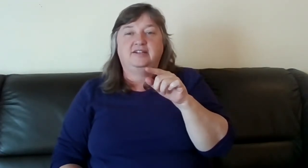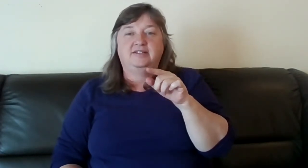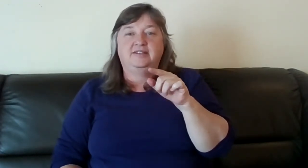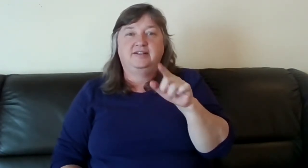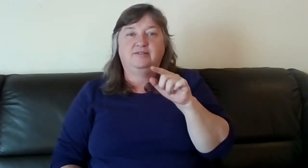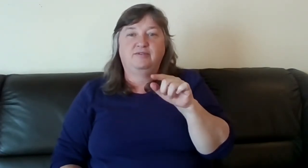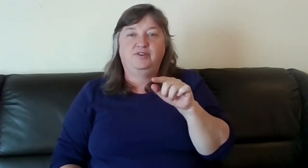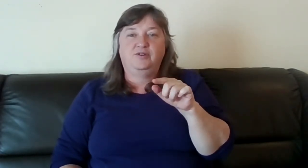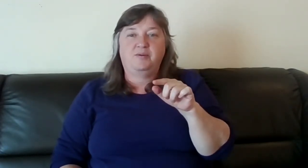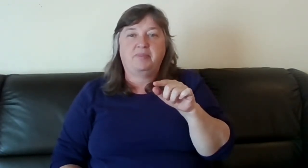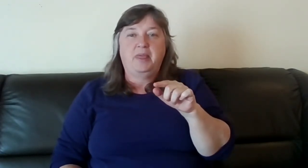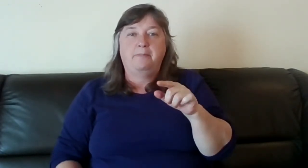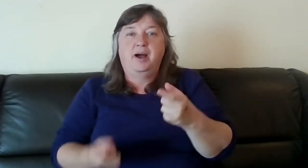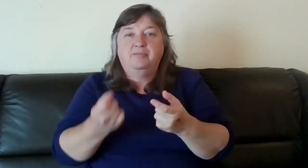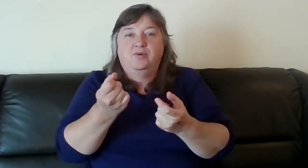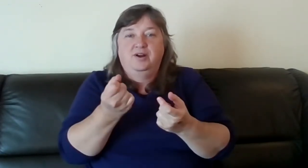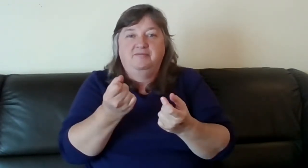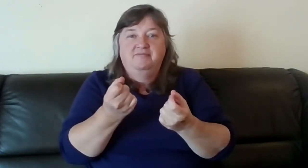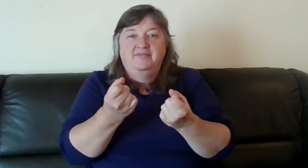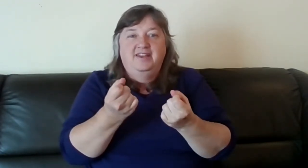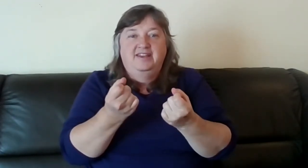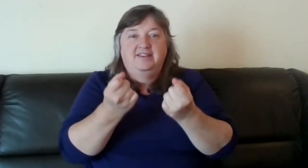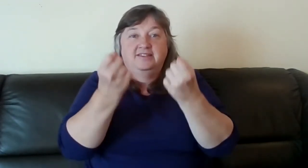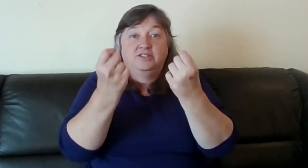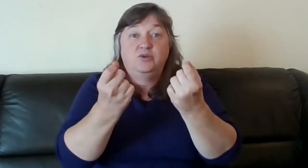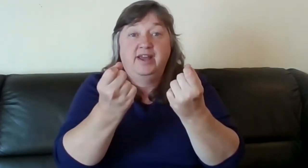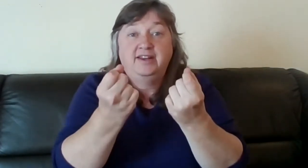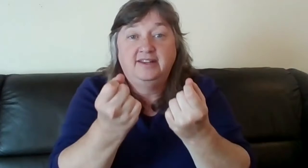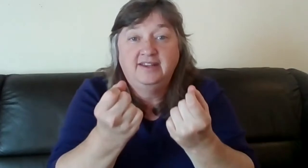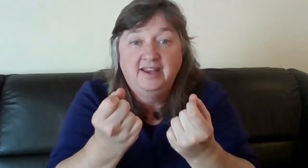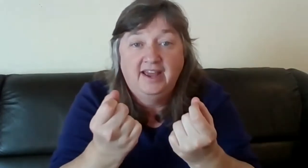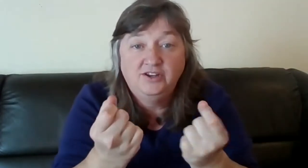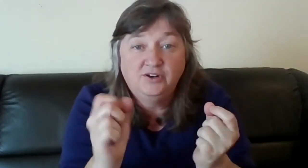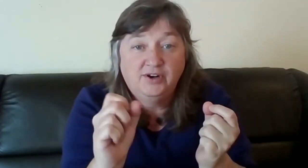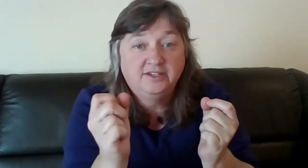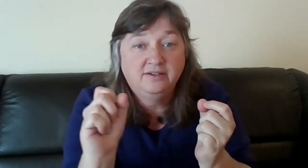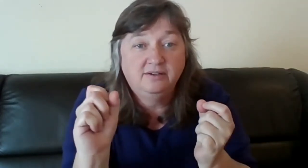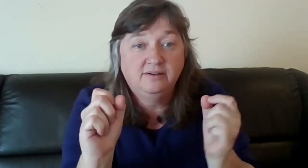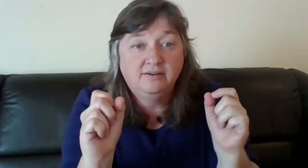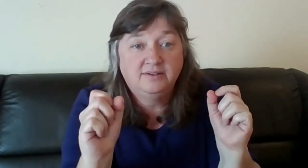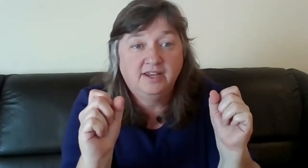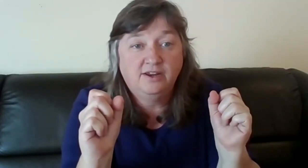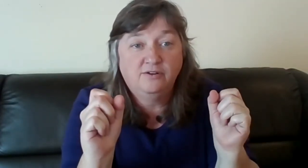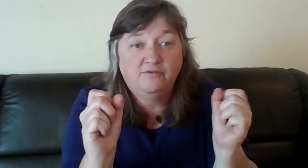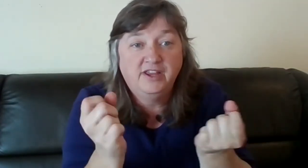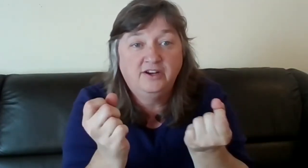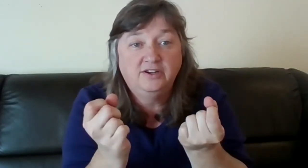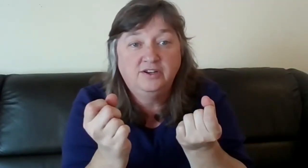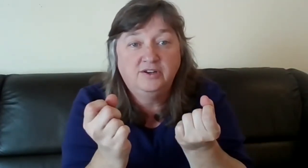the review. Popcorn is two-handed, and you're going to take your finger, your